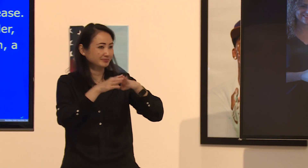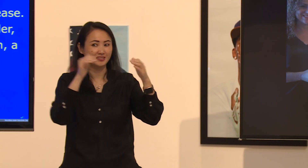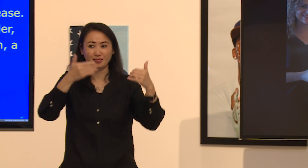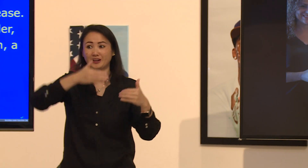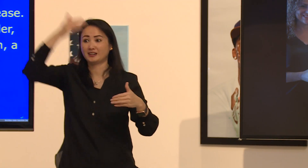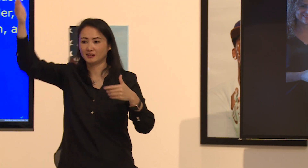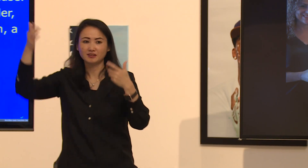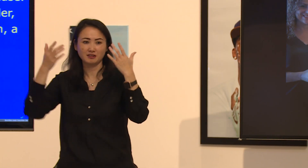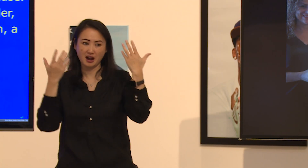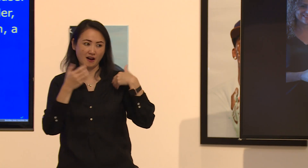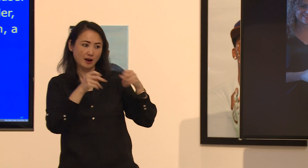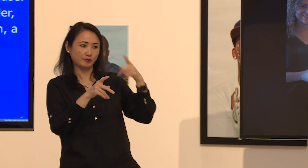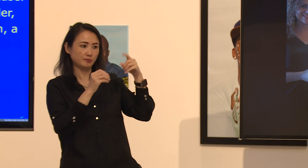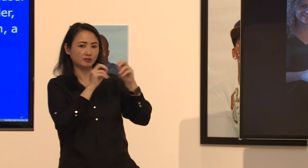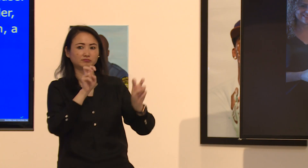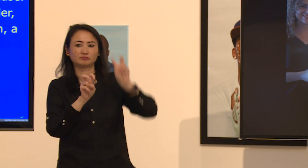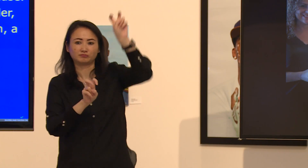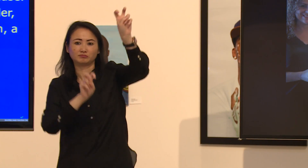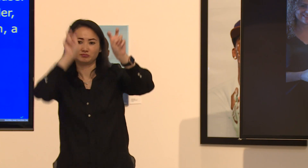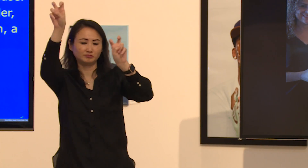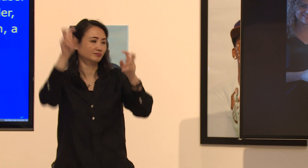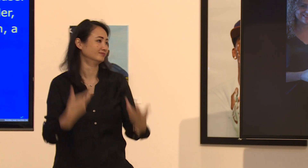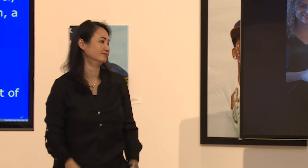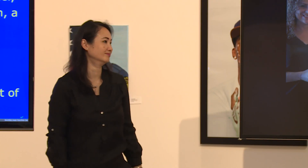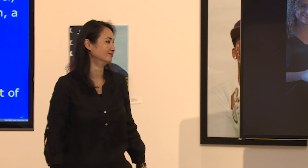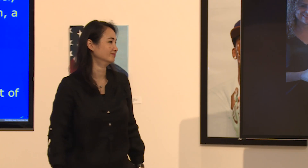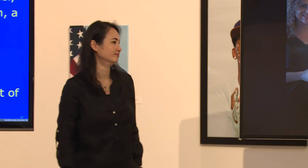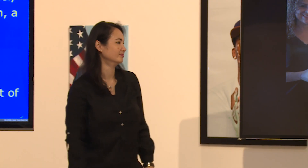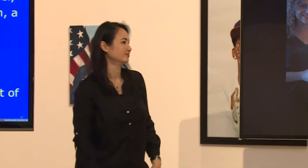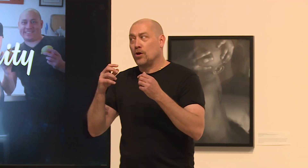them part of this, and where they go from here, the opportunities are endless.